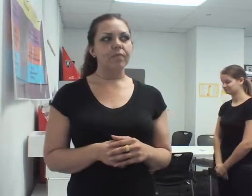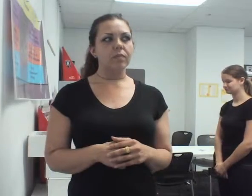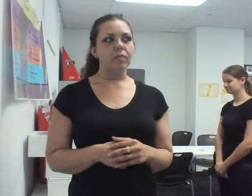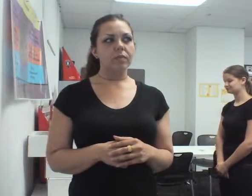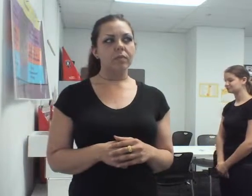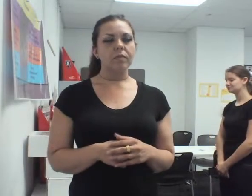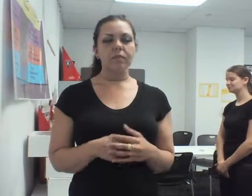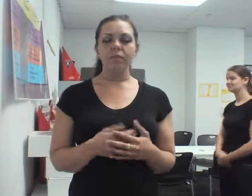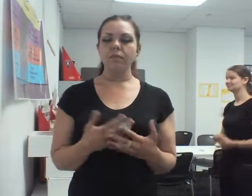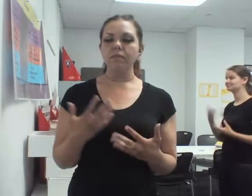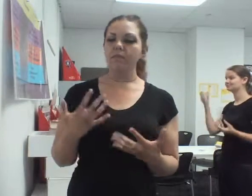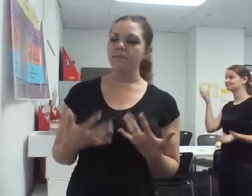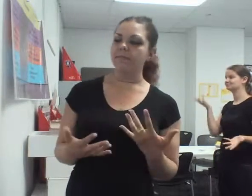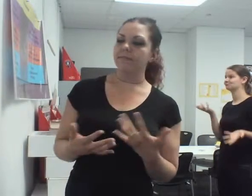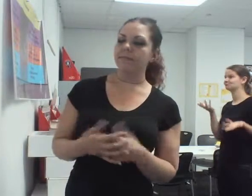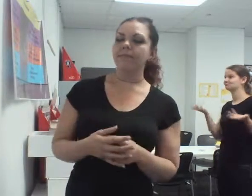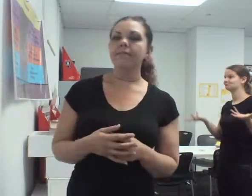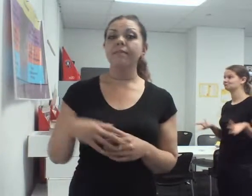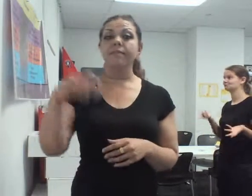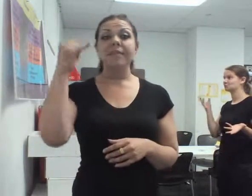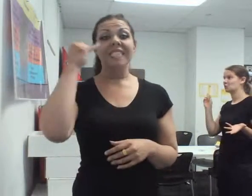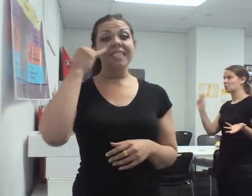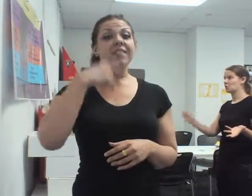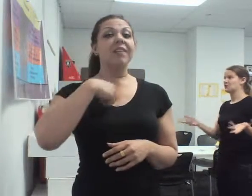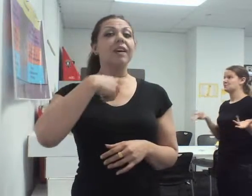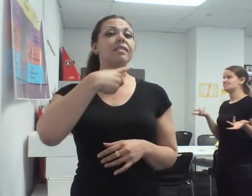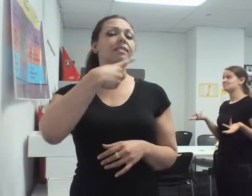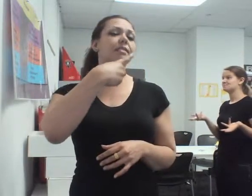How about if I said,